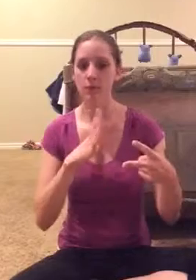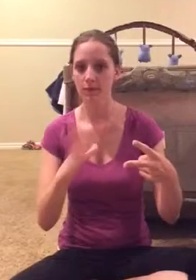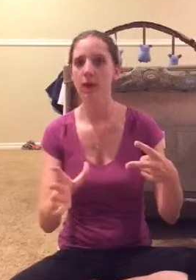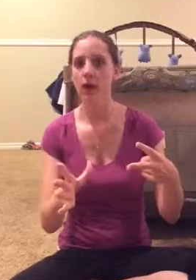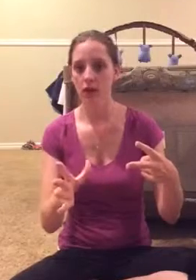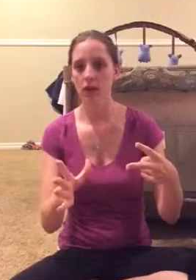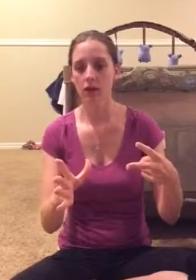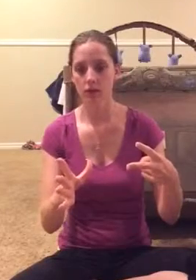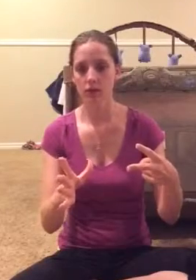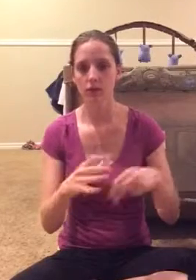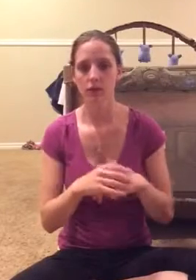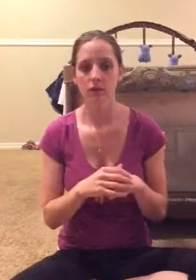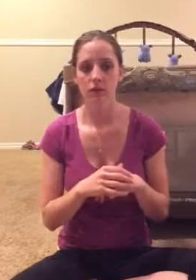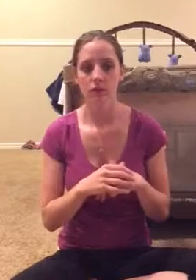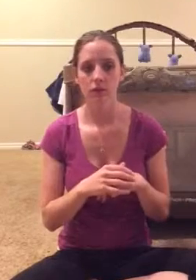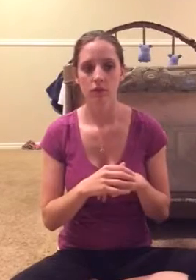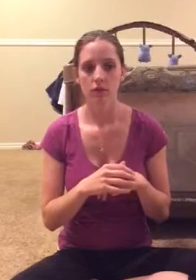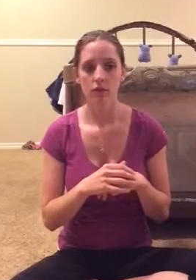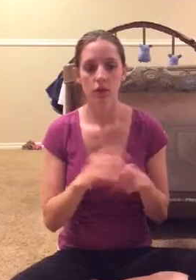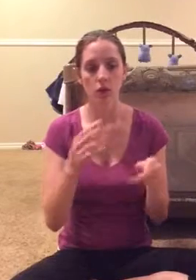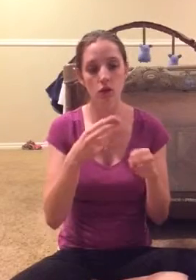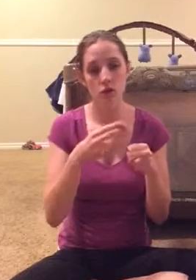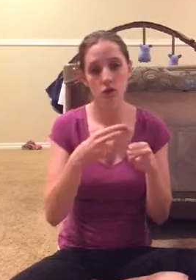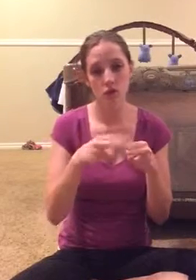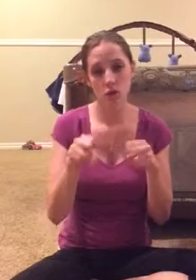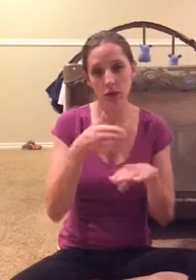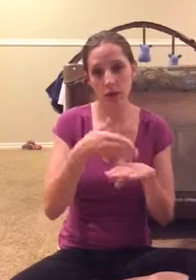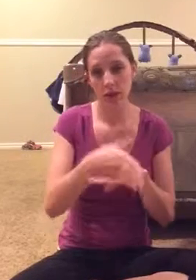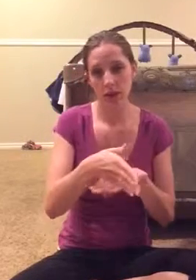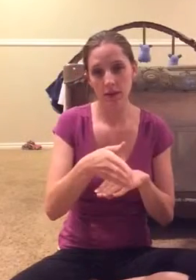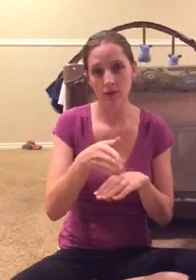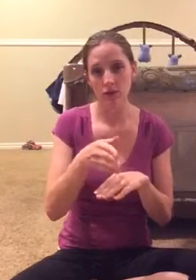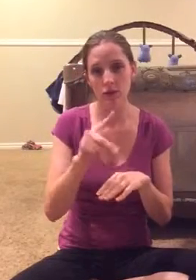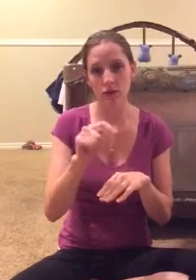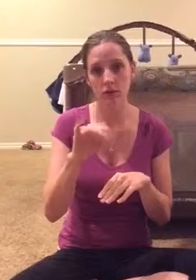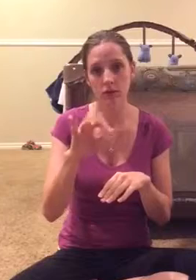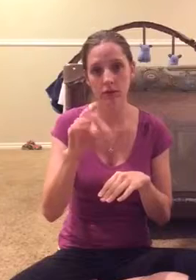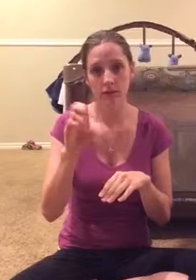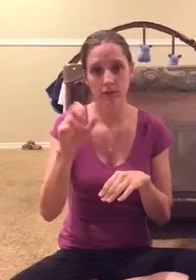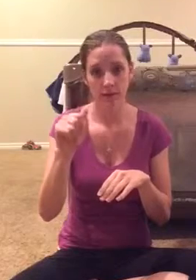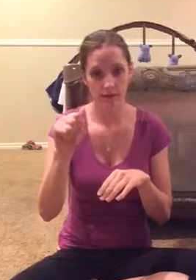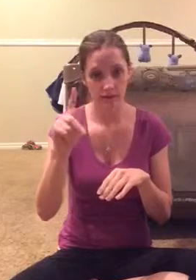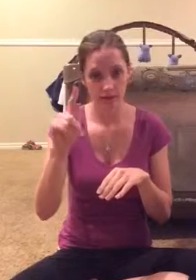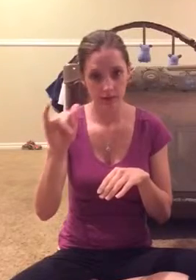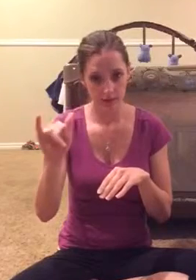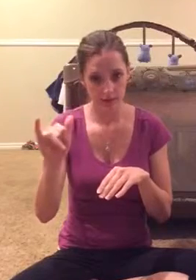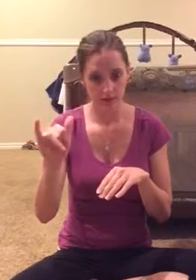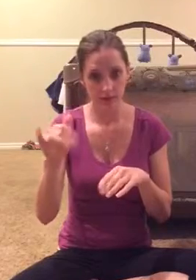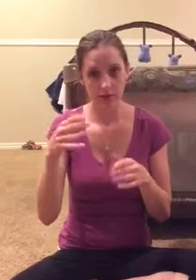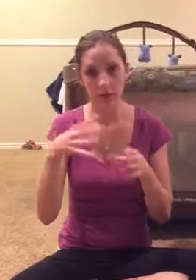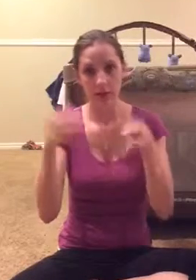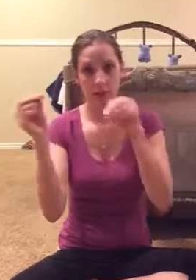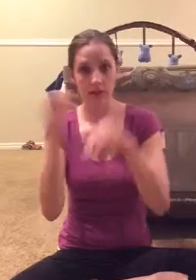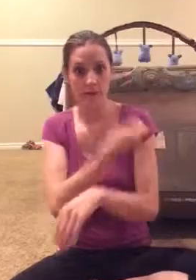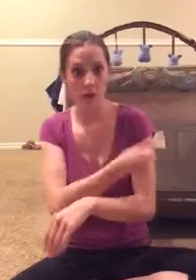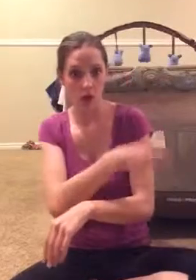hospital, Tiffany was helping others hang orange ribbons, Sierra's favorite color. In Sierra's